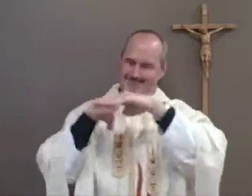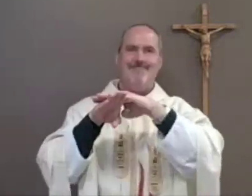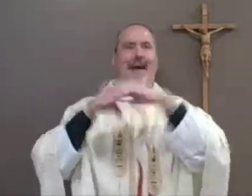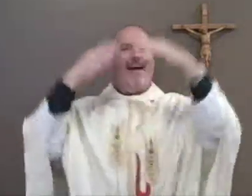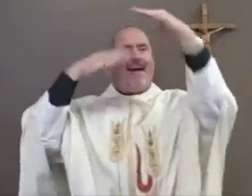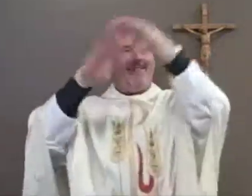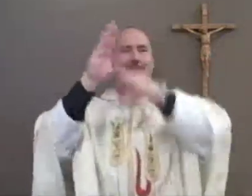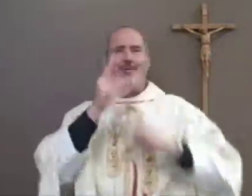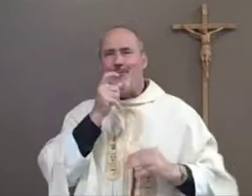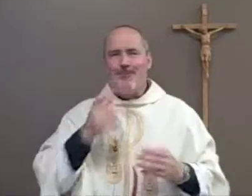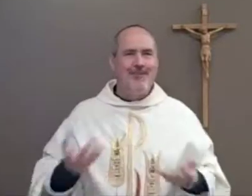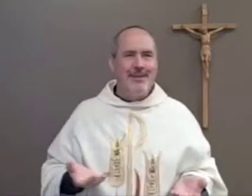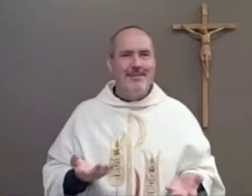first person to get into heaven?